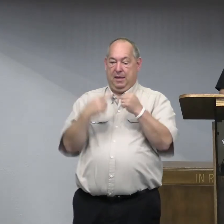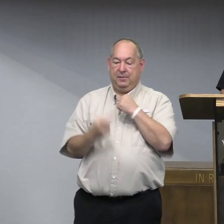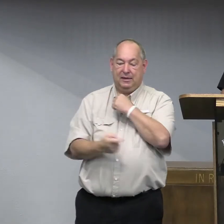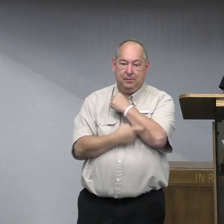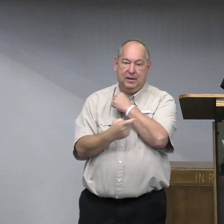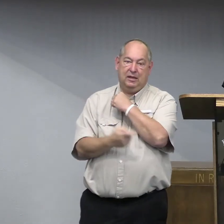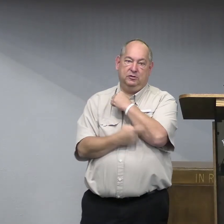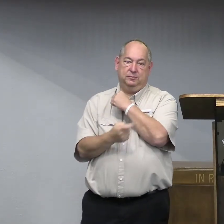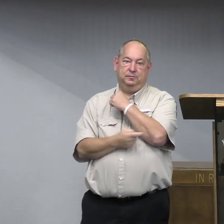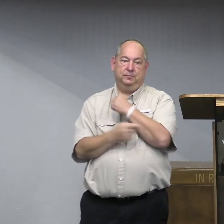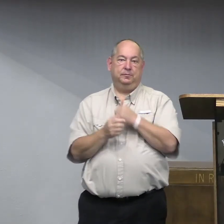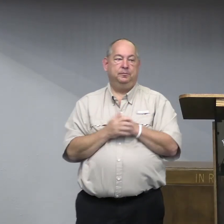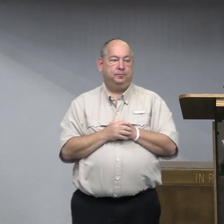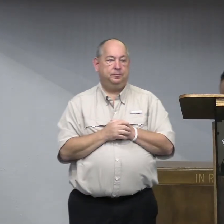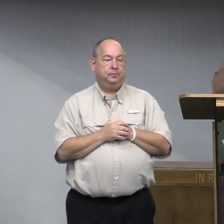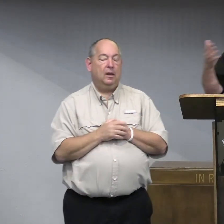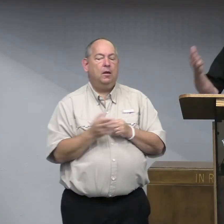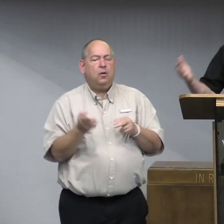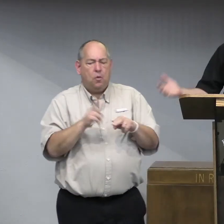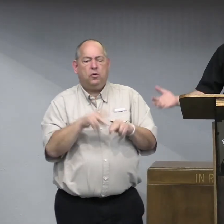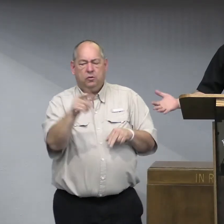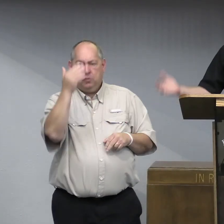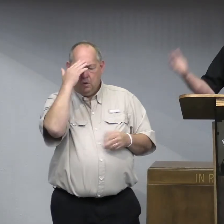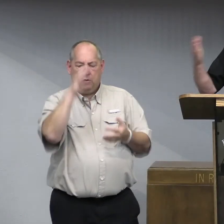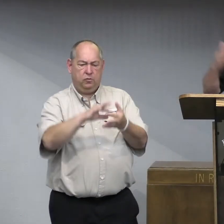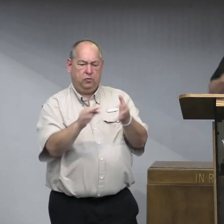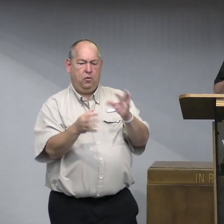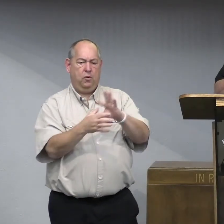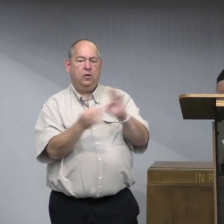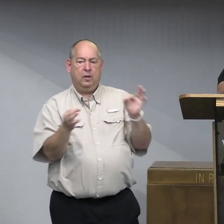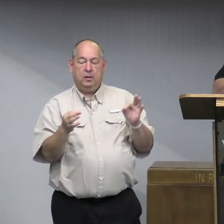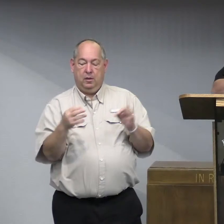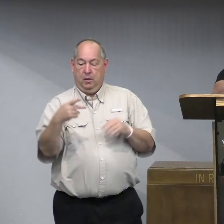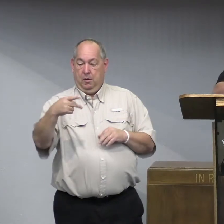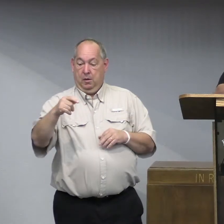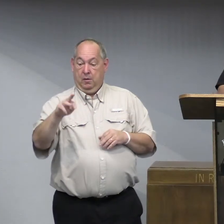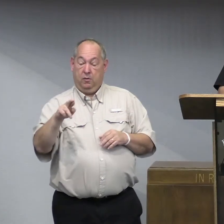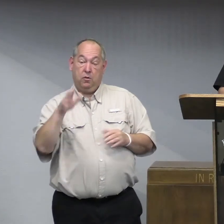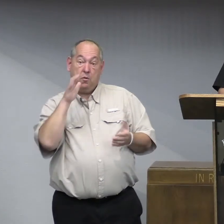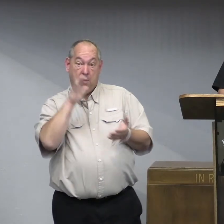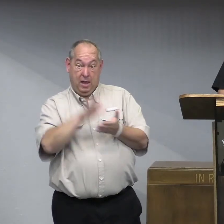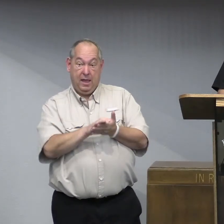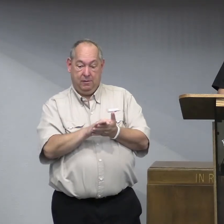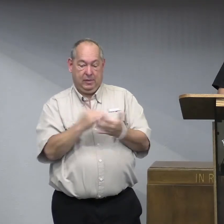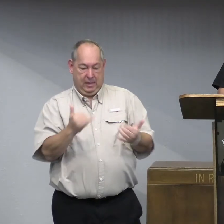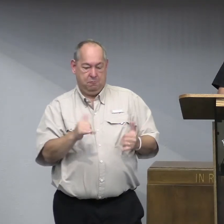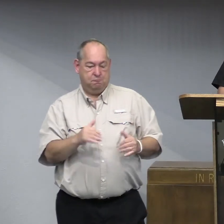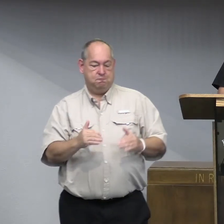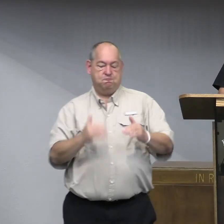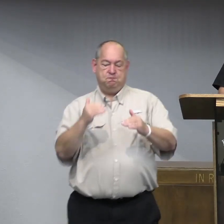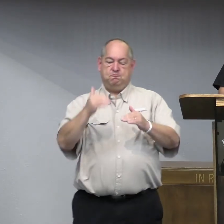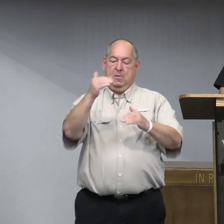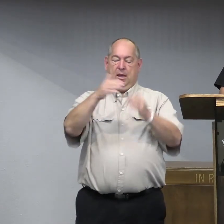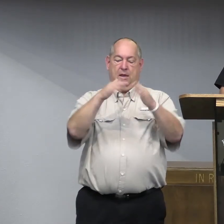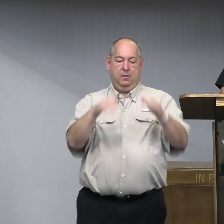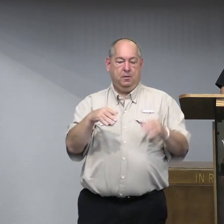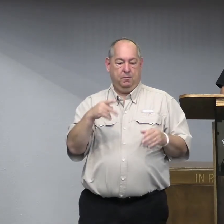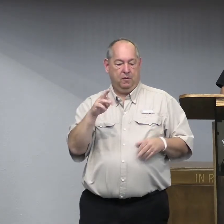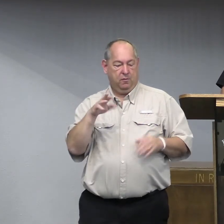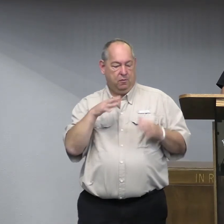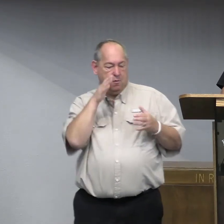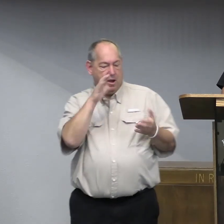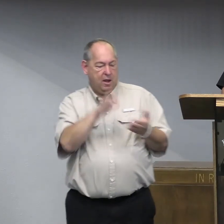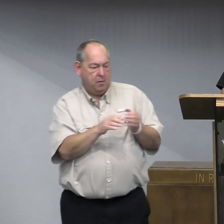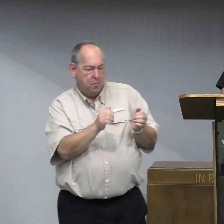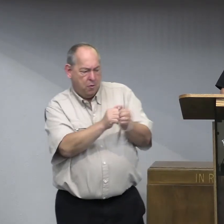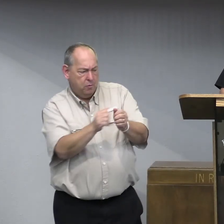temptation. And of course, you know the story. Potiphar's wife, now that he has this status in the house, Potiphar's wife is around him